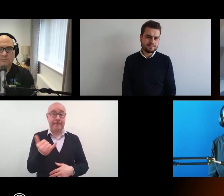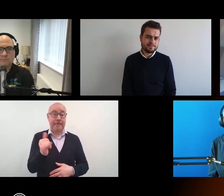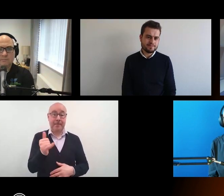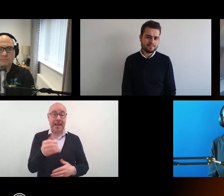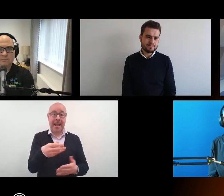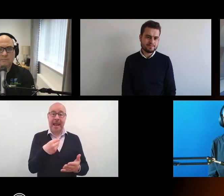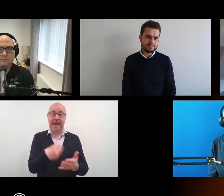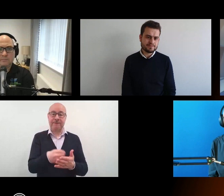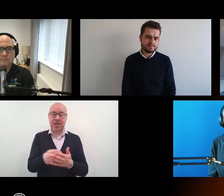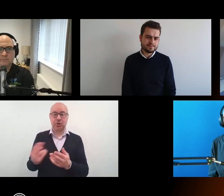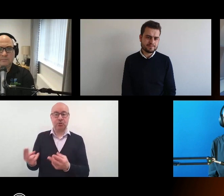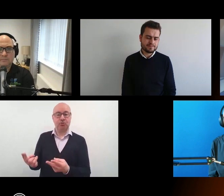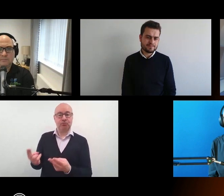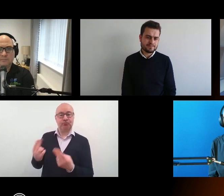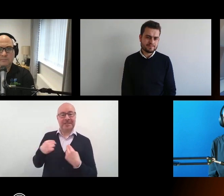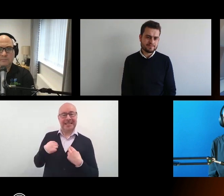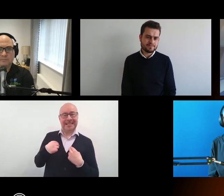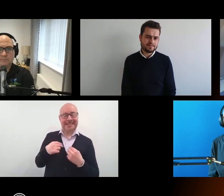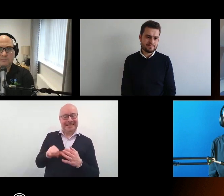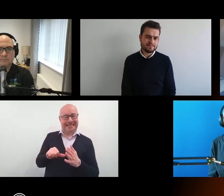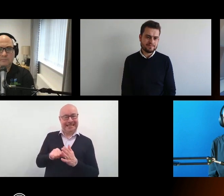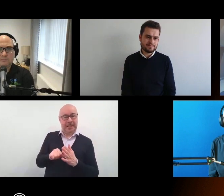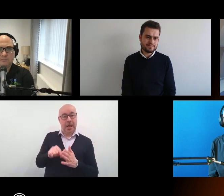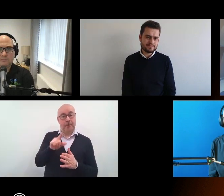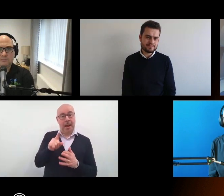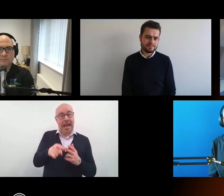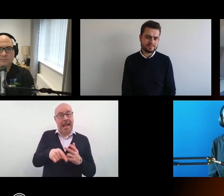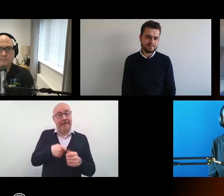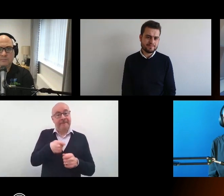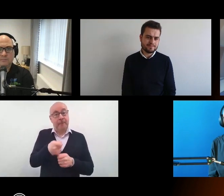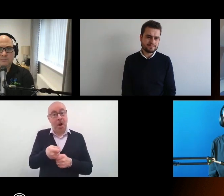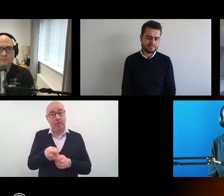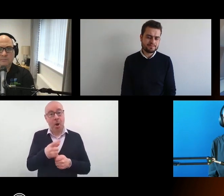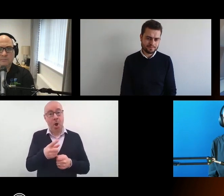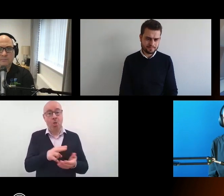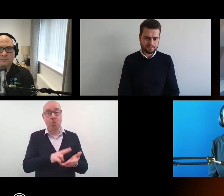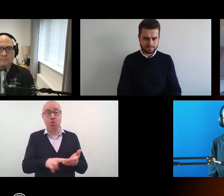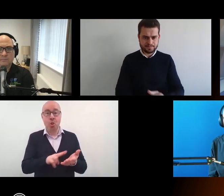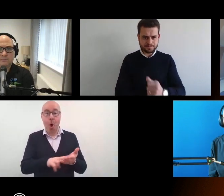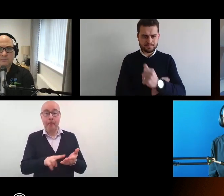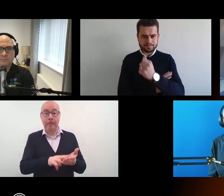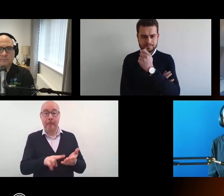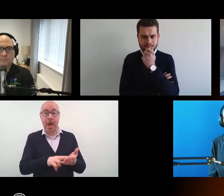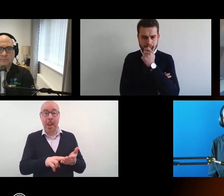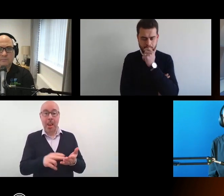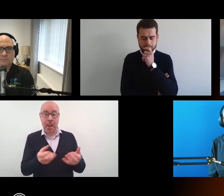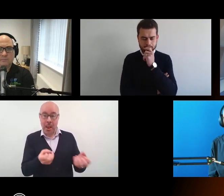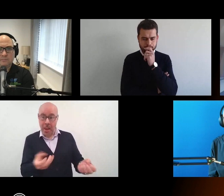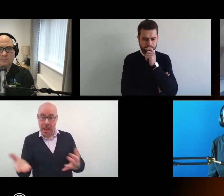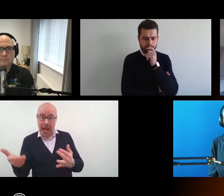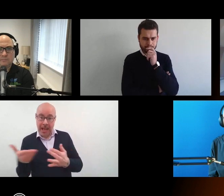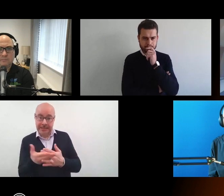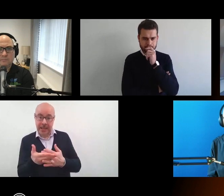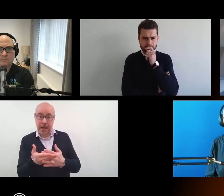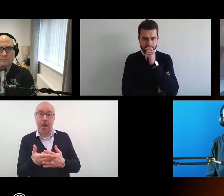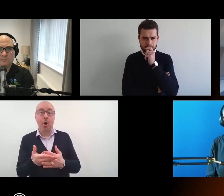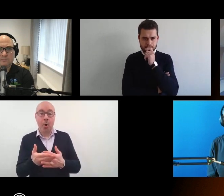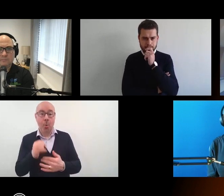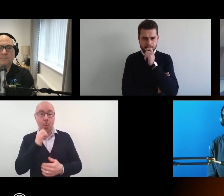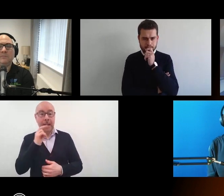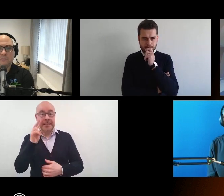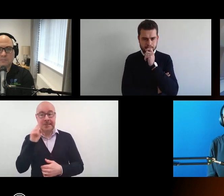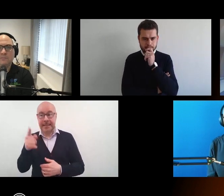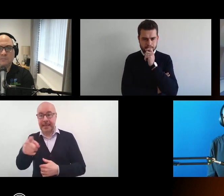will be tricky. But if we make it the norm, then that will develop and we will see more people engaged